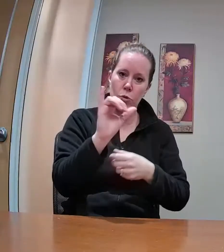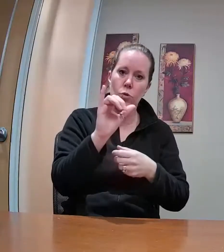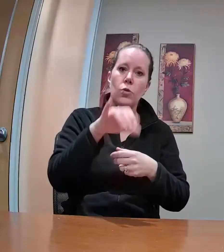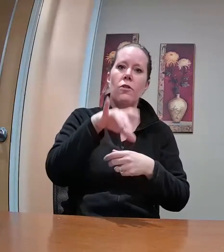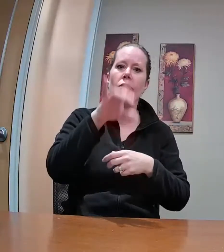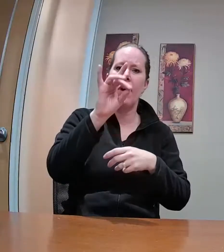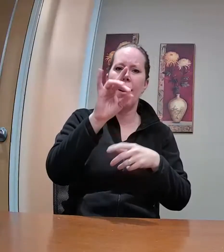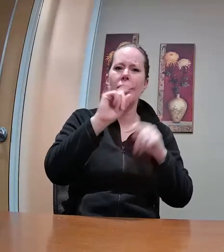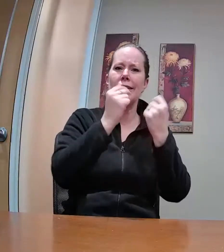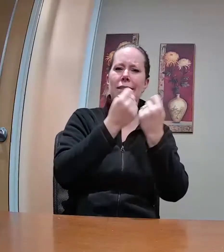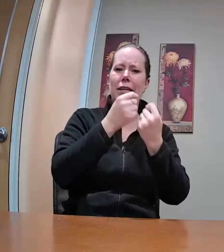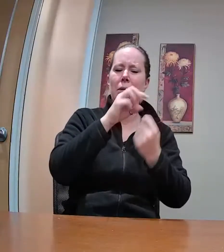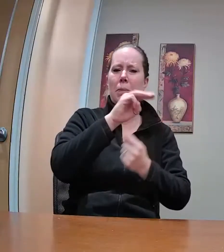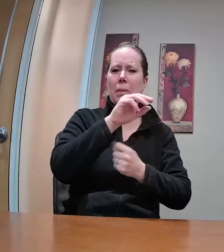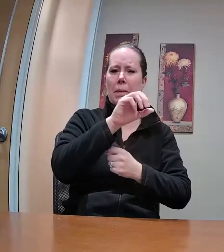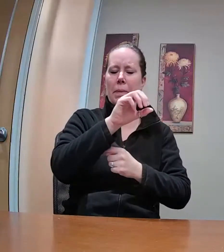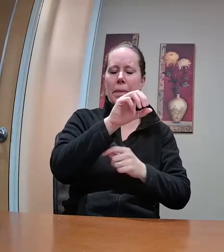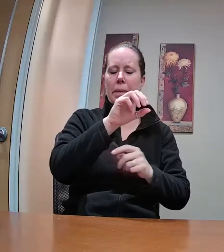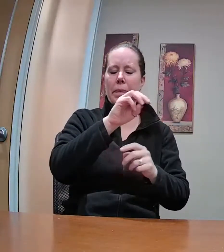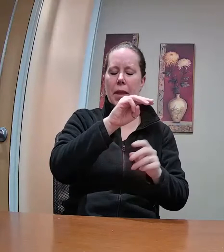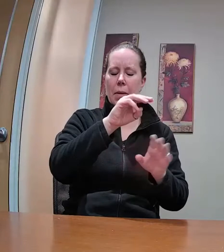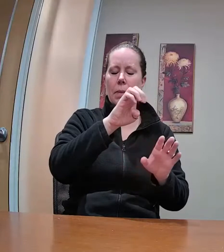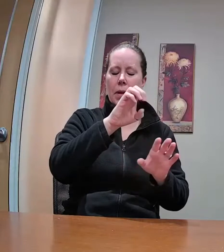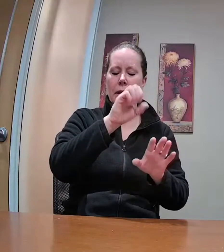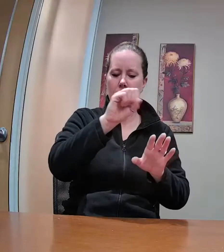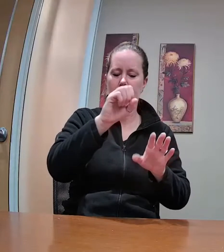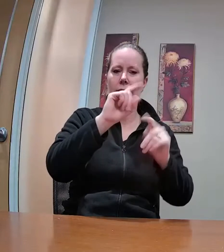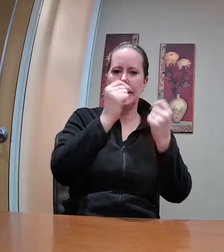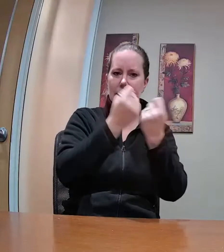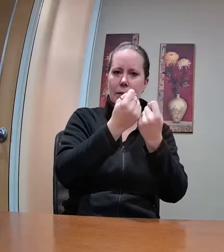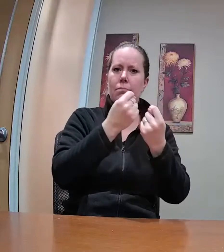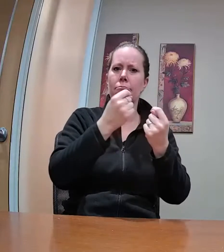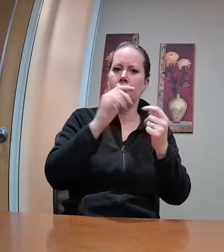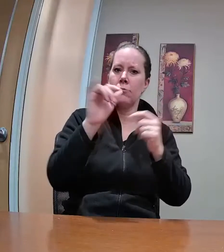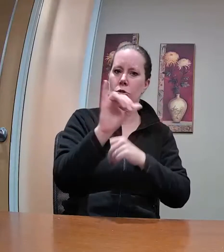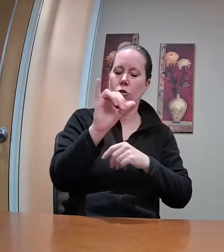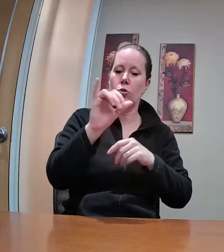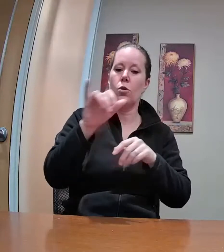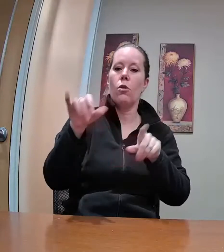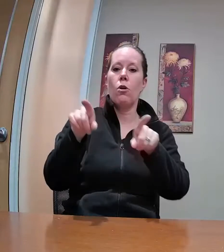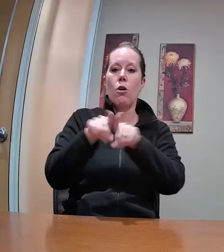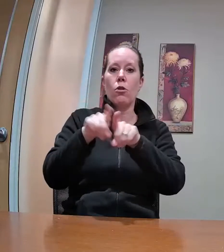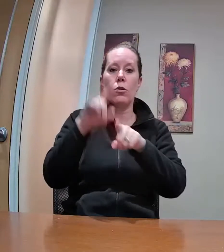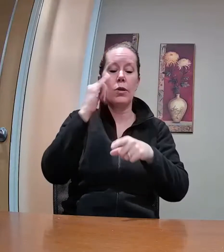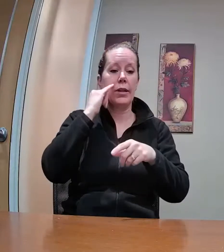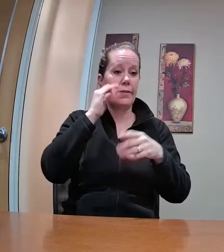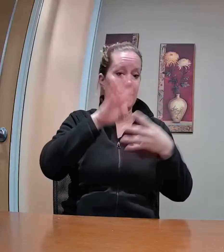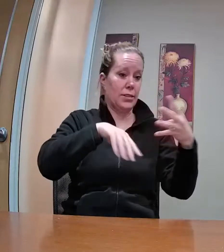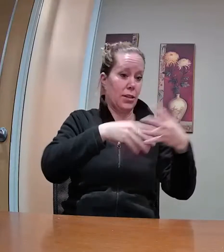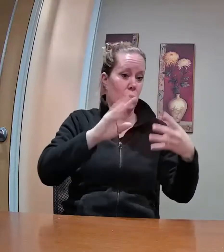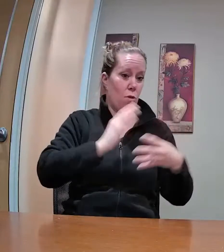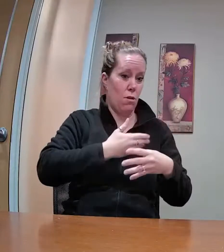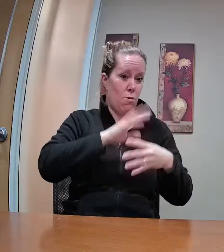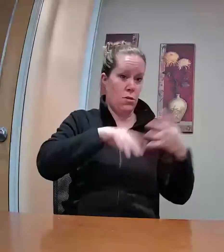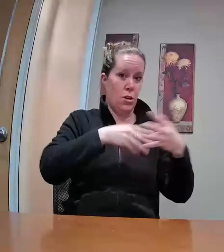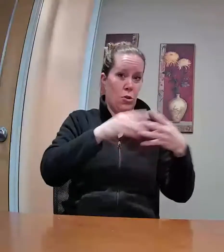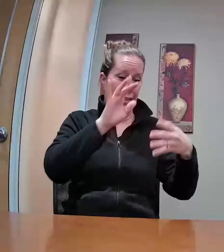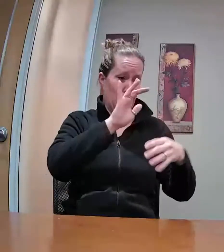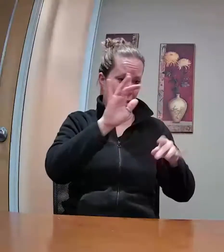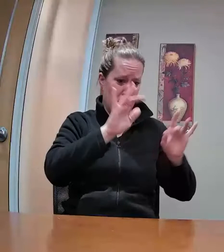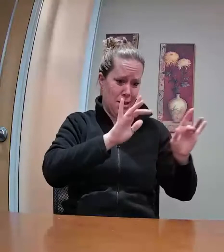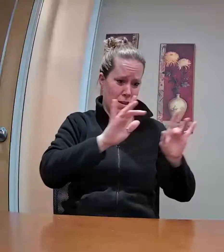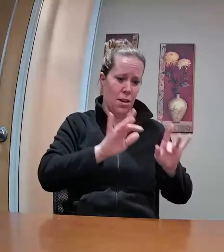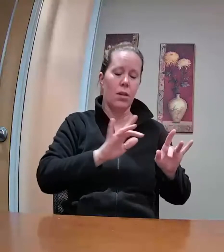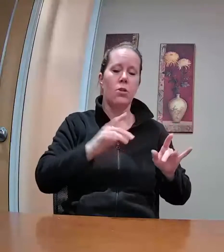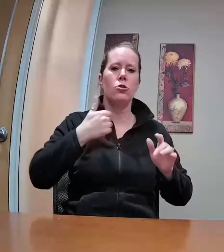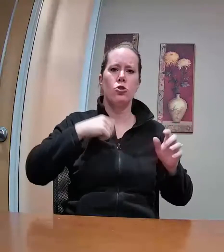MESS team people, and also find people for our lines and the openings that we have. So